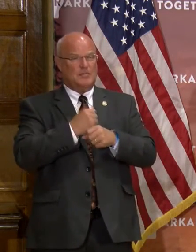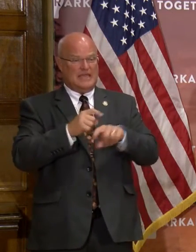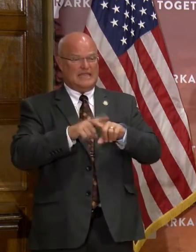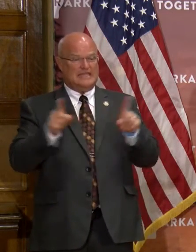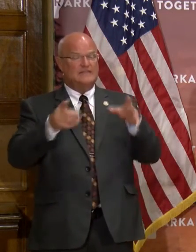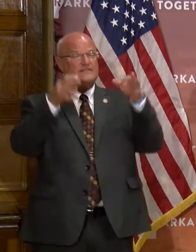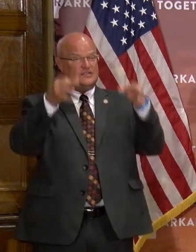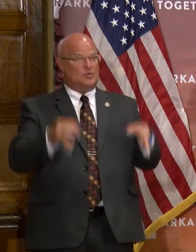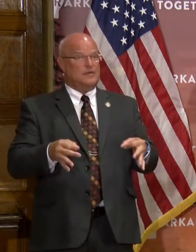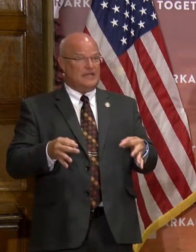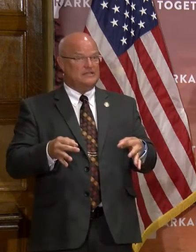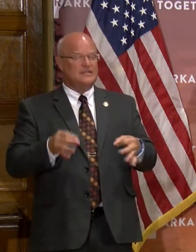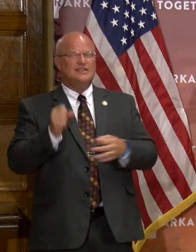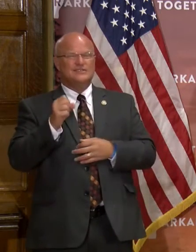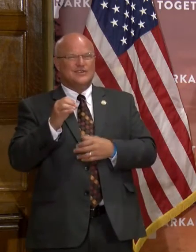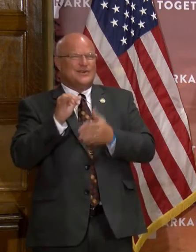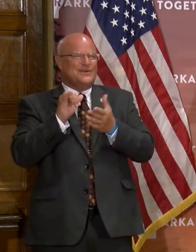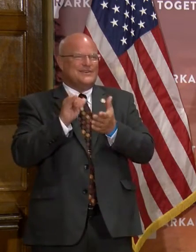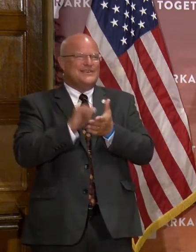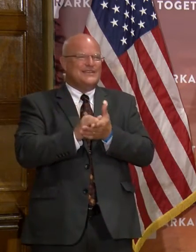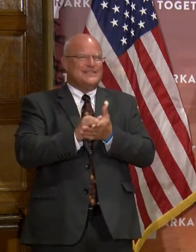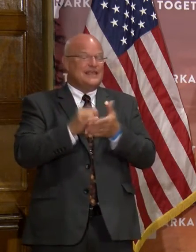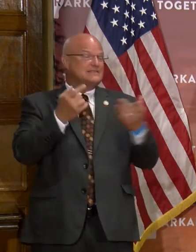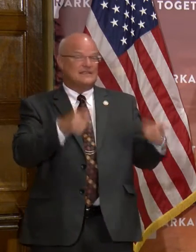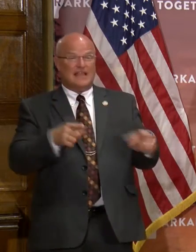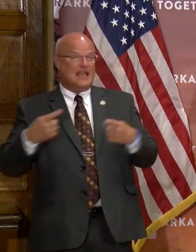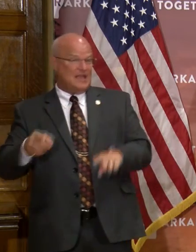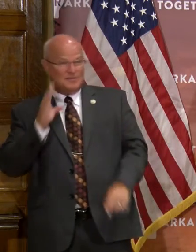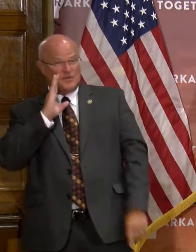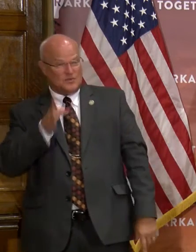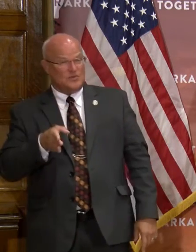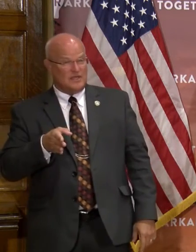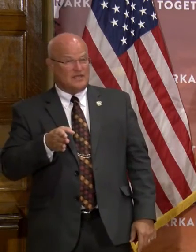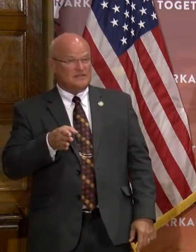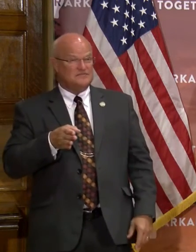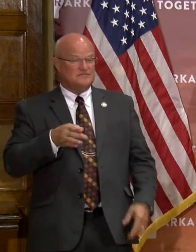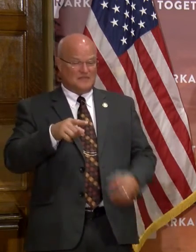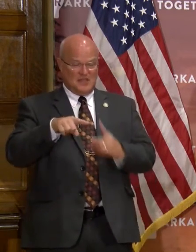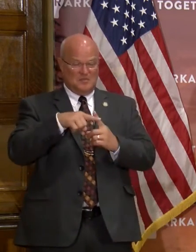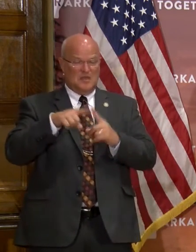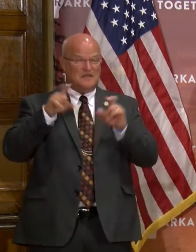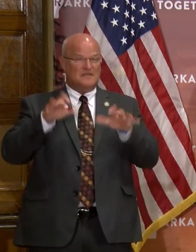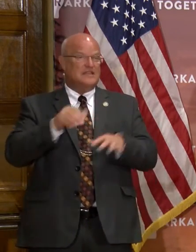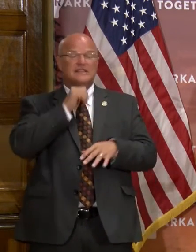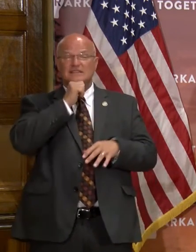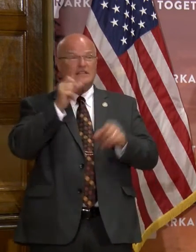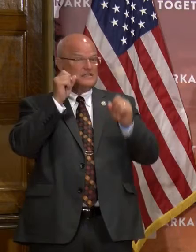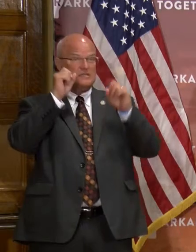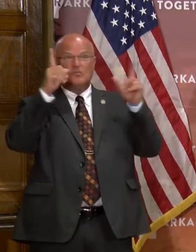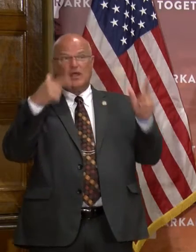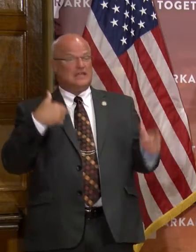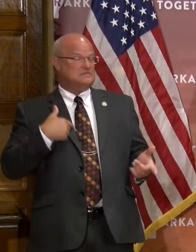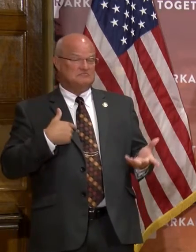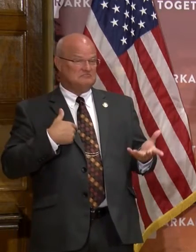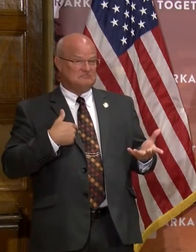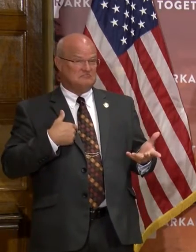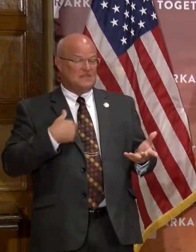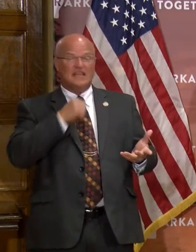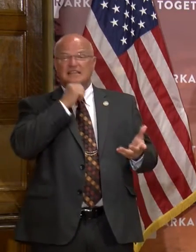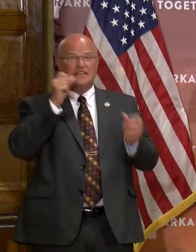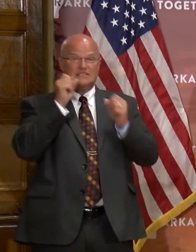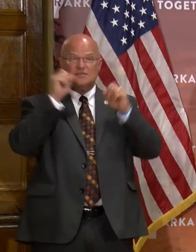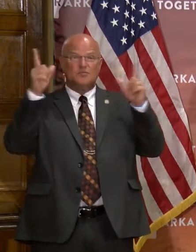different determination. So that's going to happen in terms of a positive test. There's not a surprise there, and it's